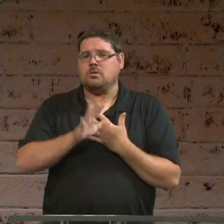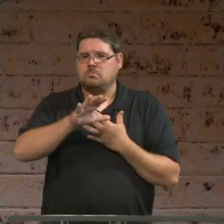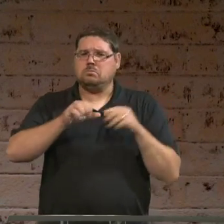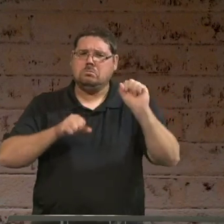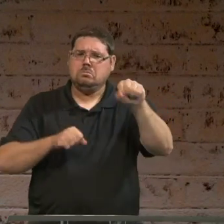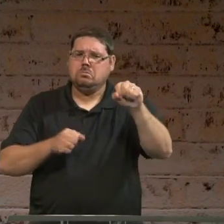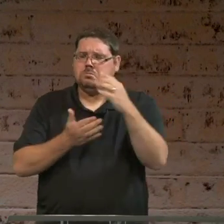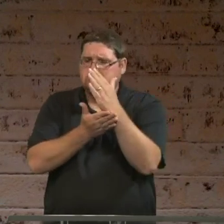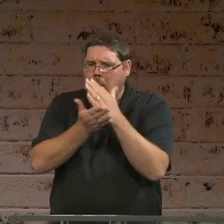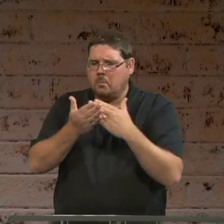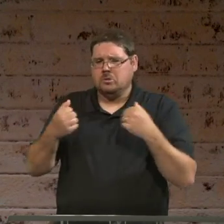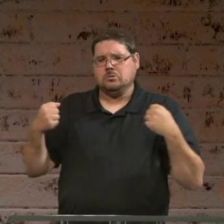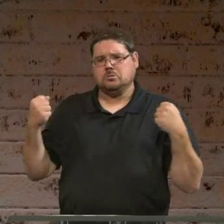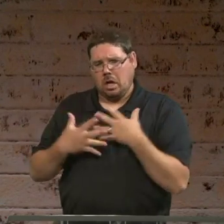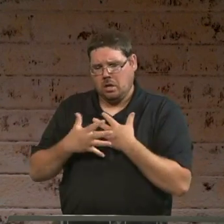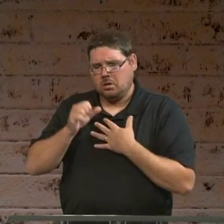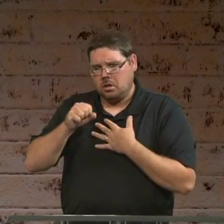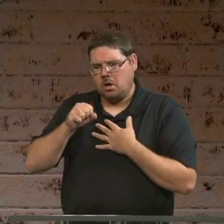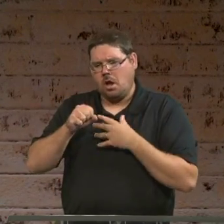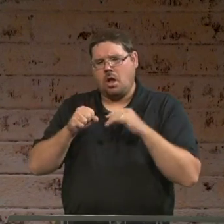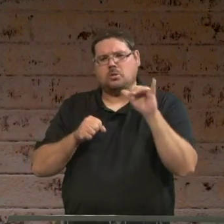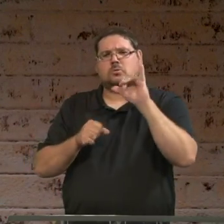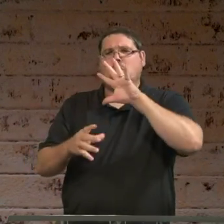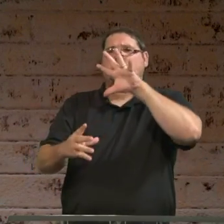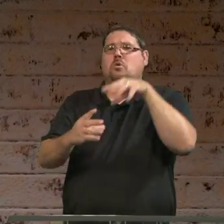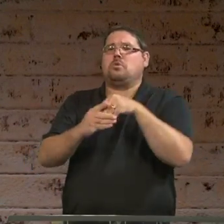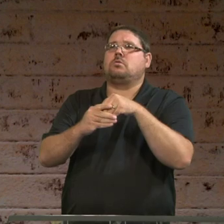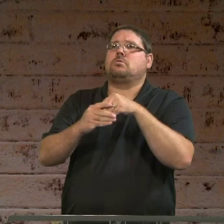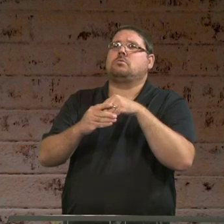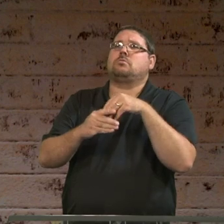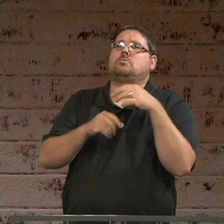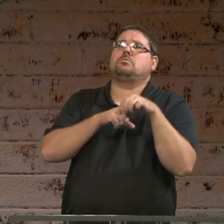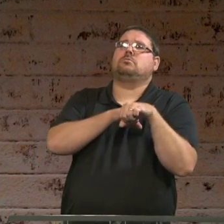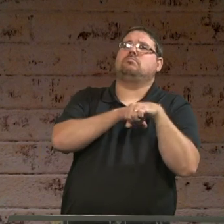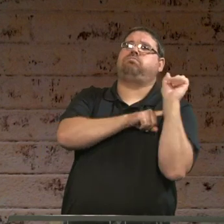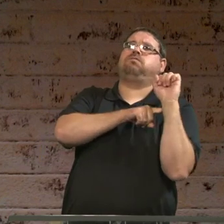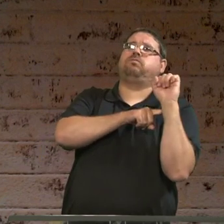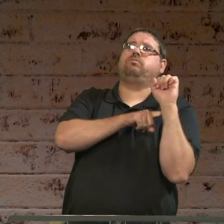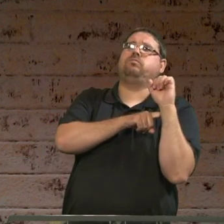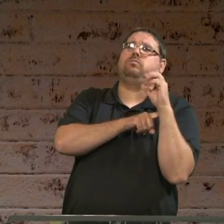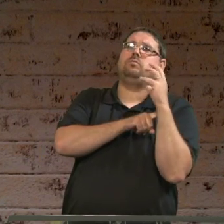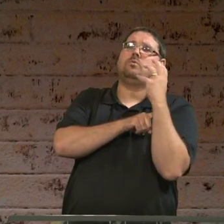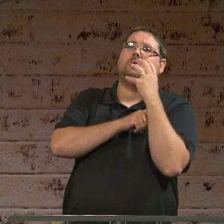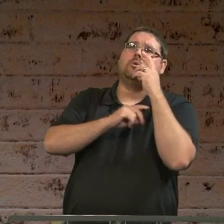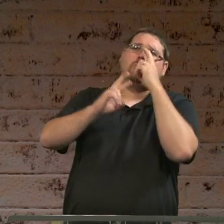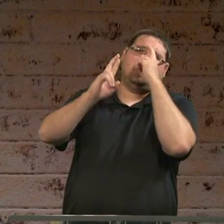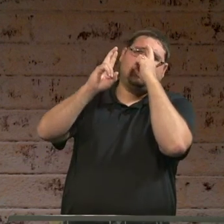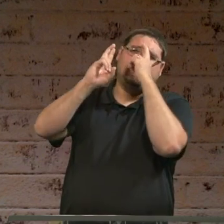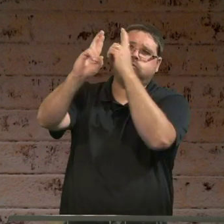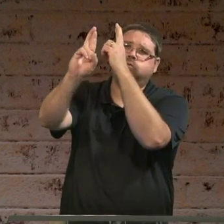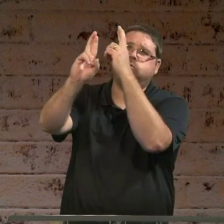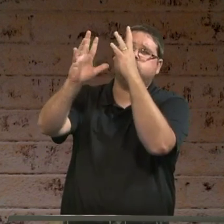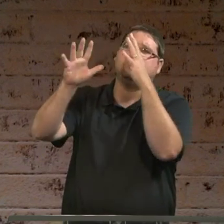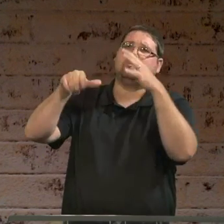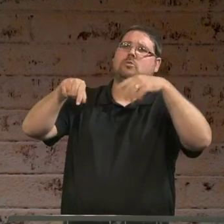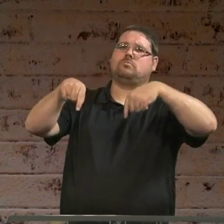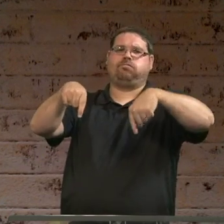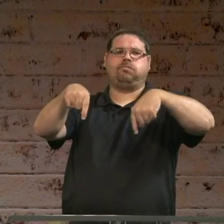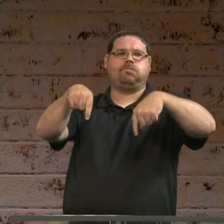fear that means scared. There's a proper place for that definition. But this is the idea more of, I am so amazed at what